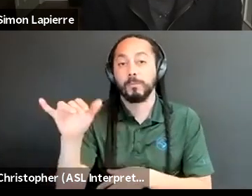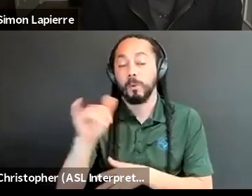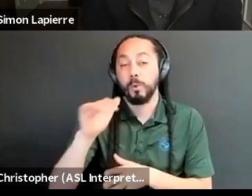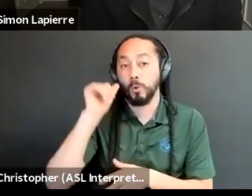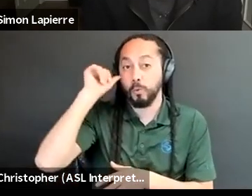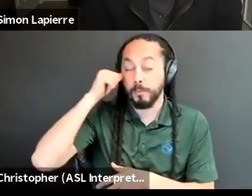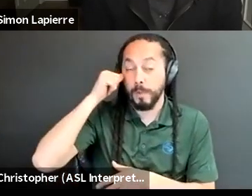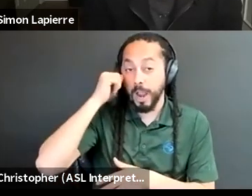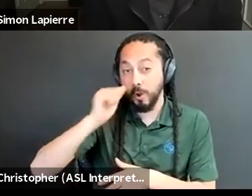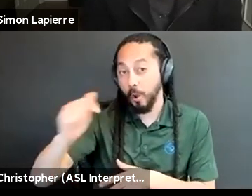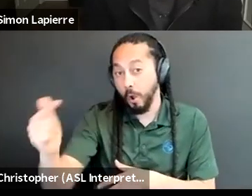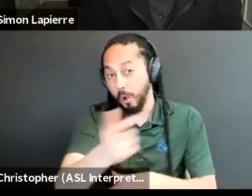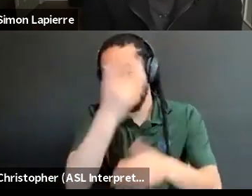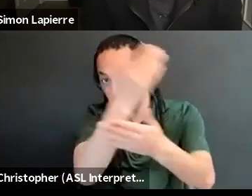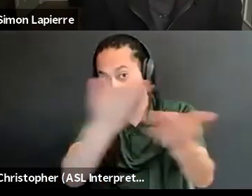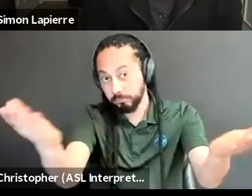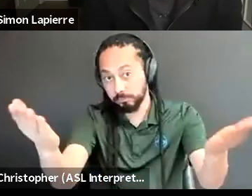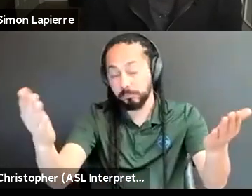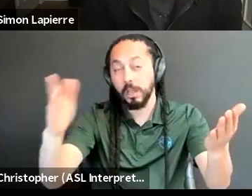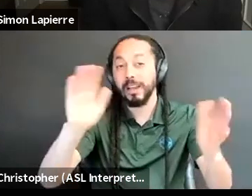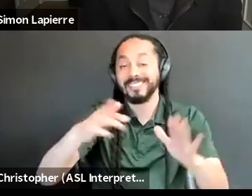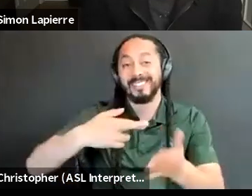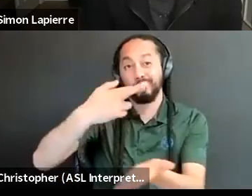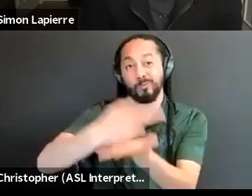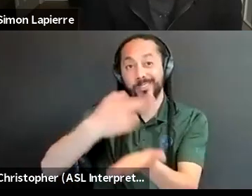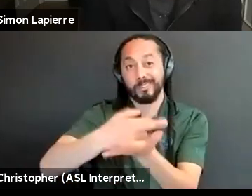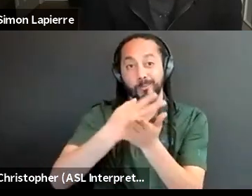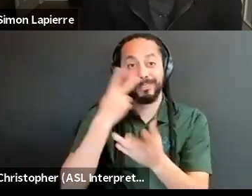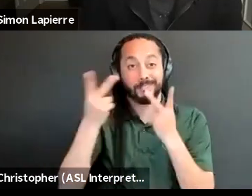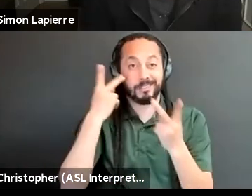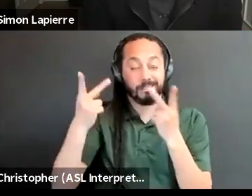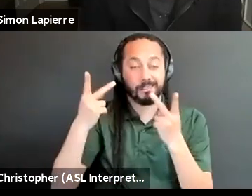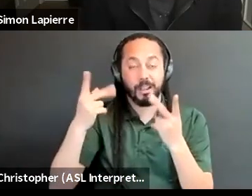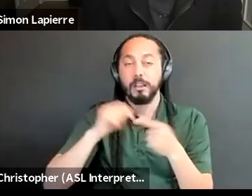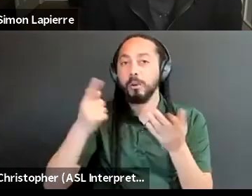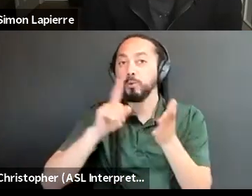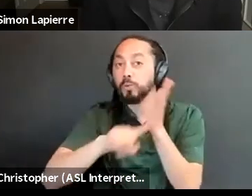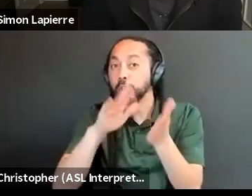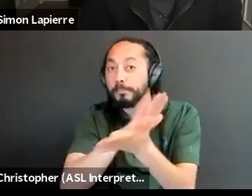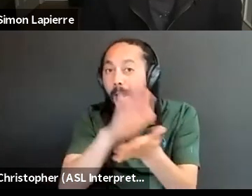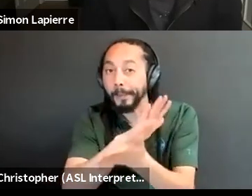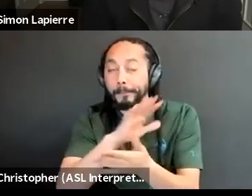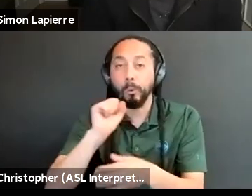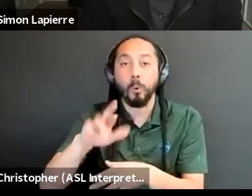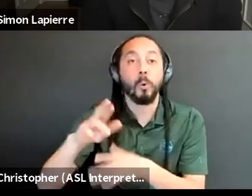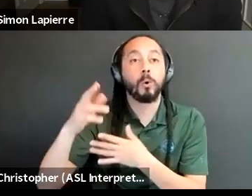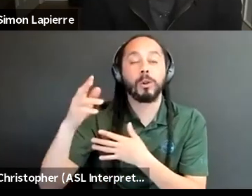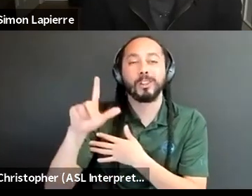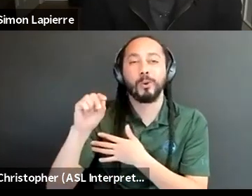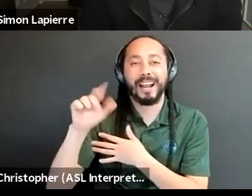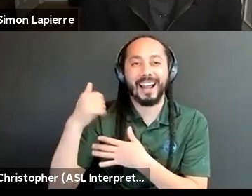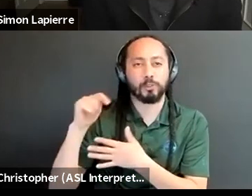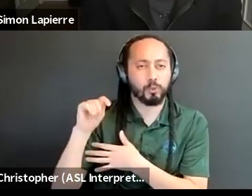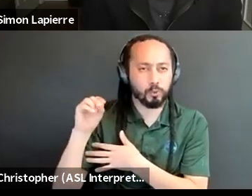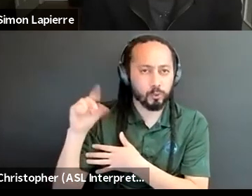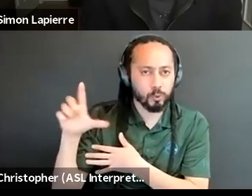the resources that people have shared with us, whether those are research papers or the tools that Loretta discussed, that we